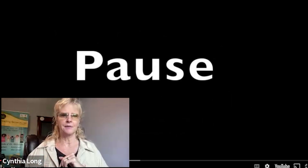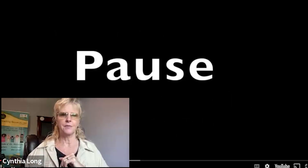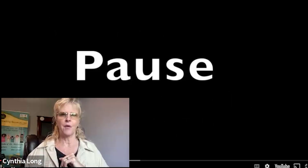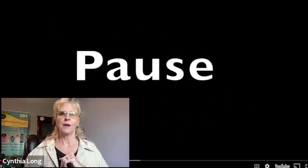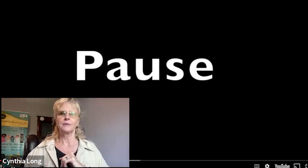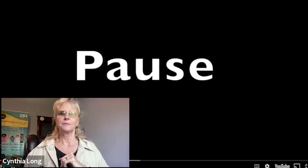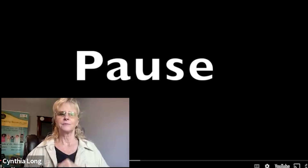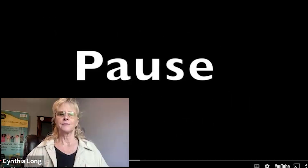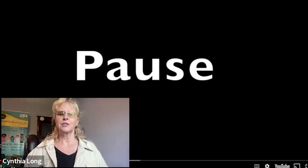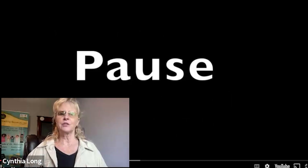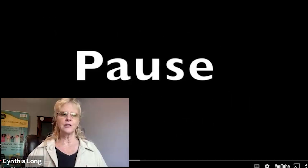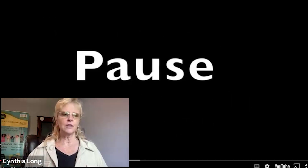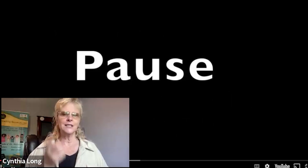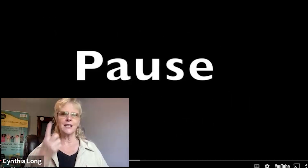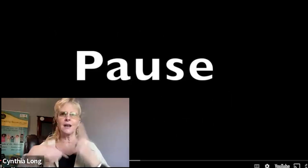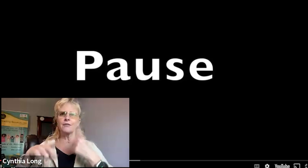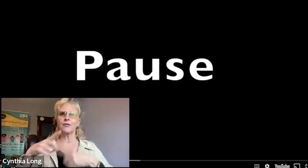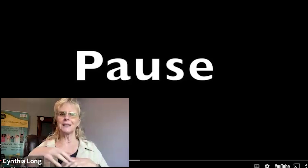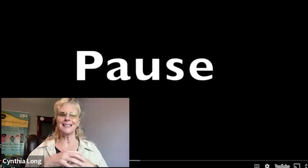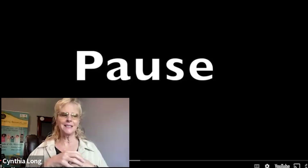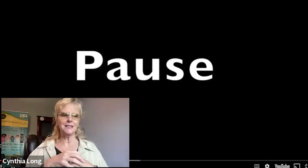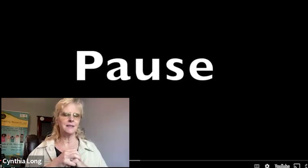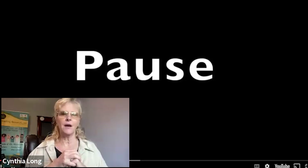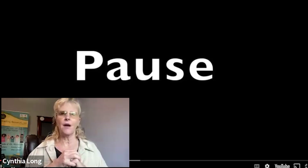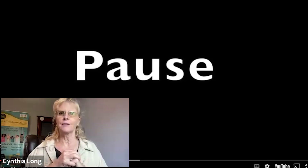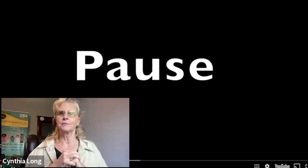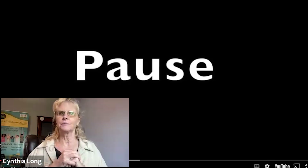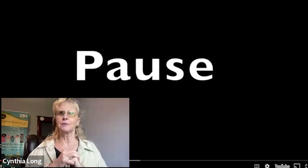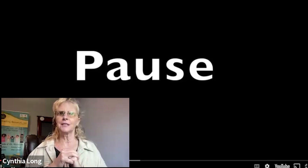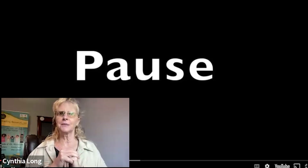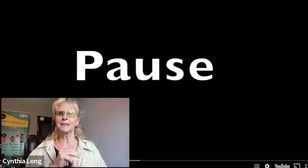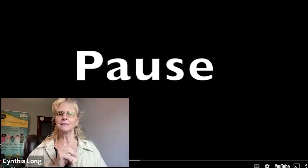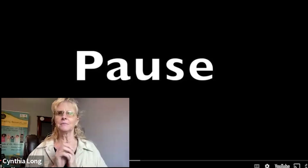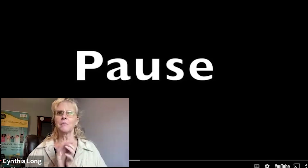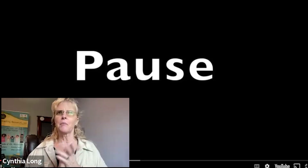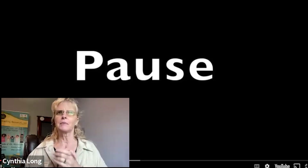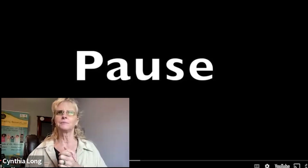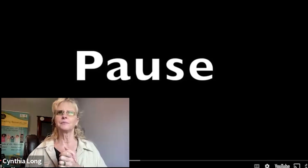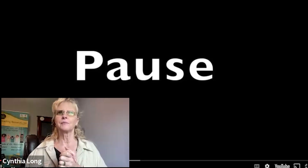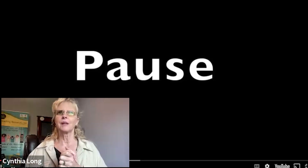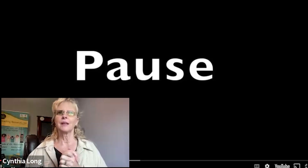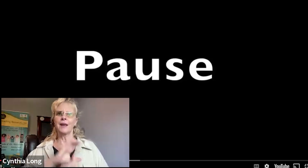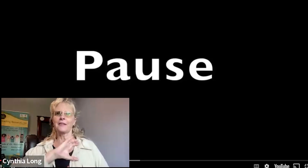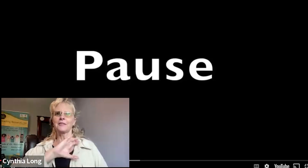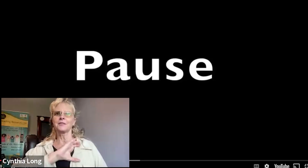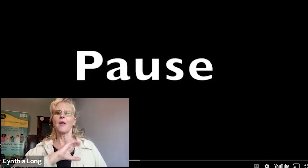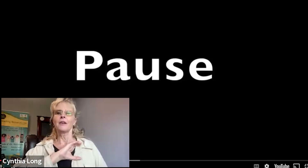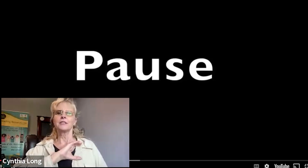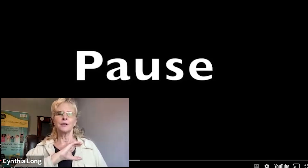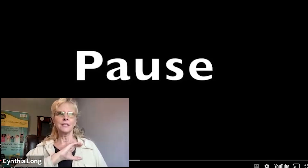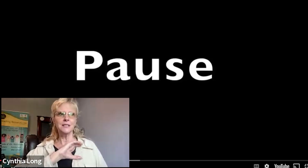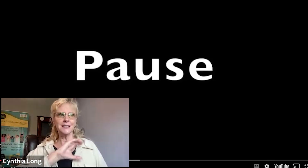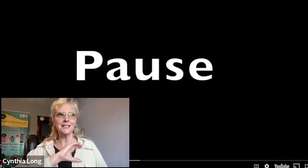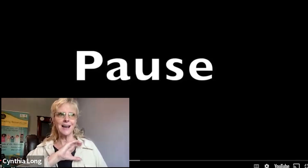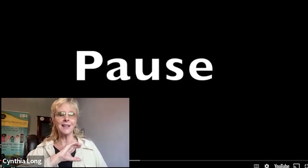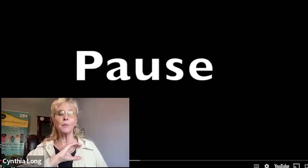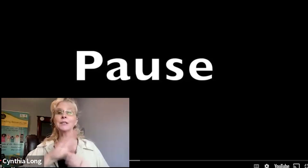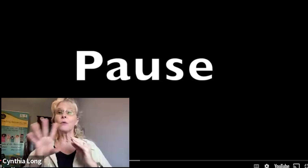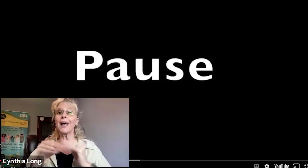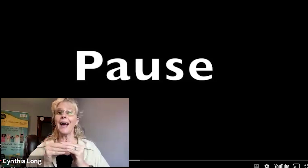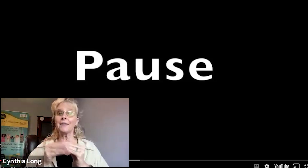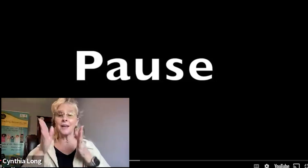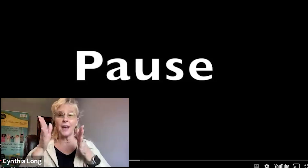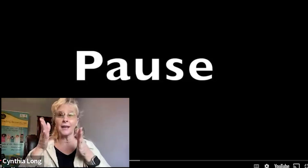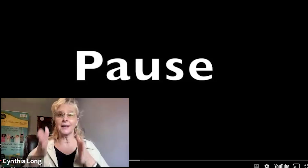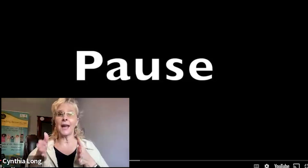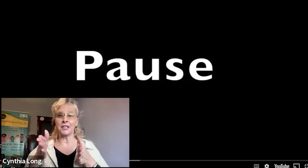policeman. So do you know the sign for policeman? Yes. So this is a sign that